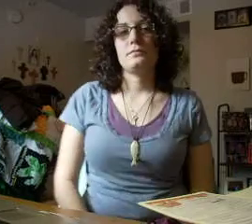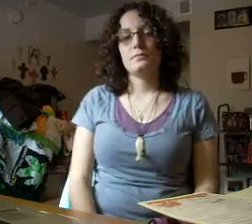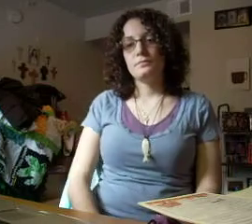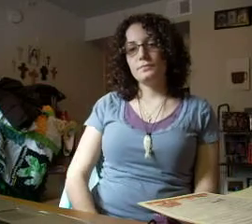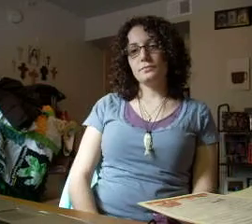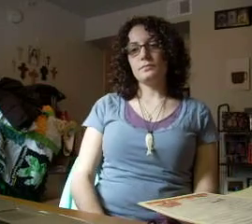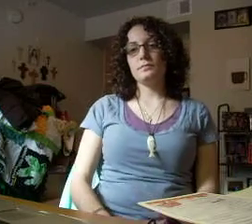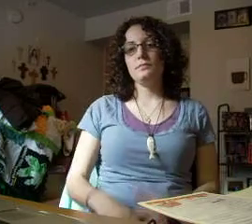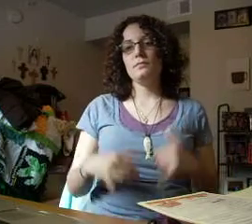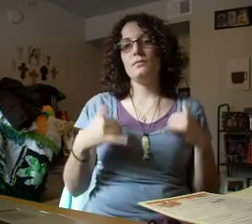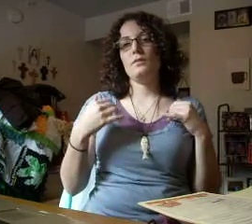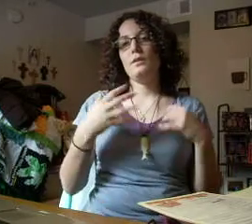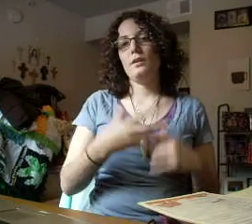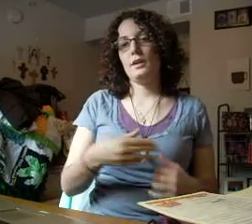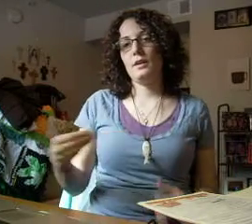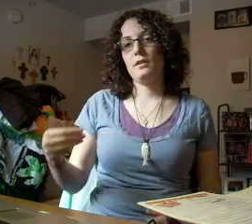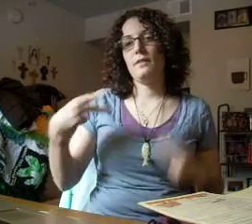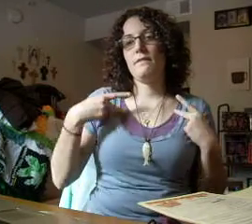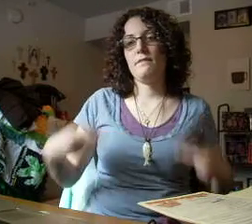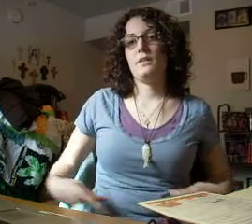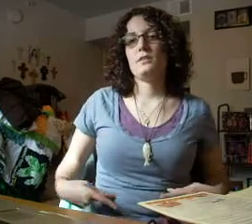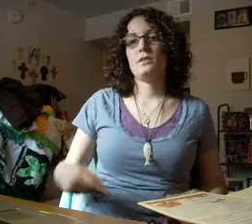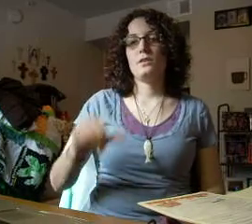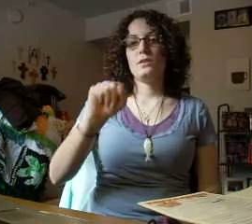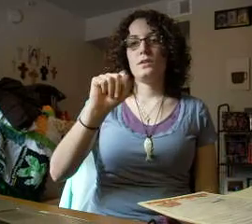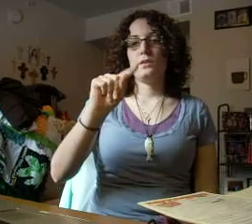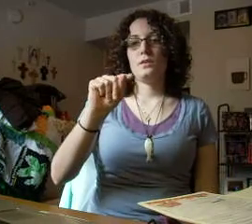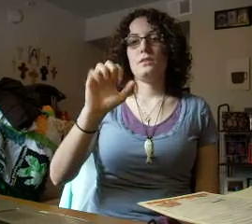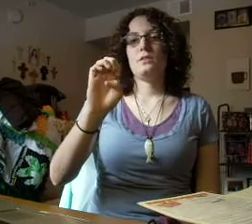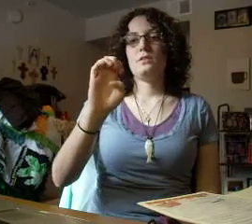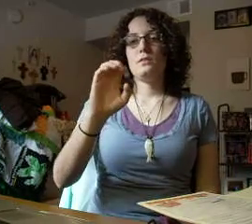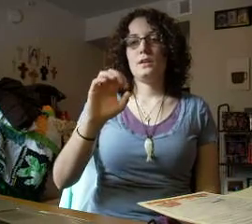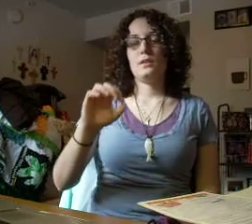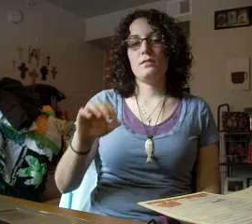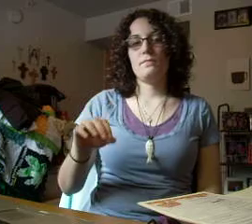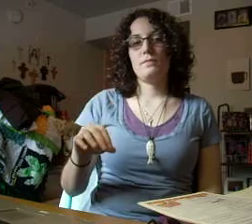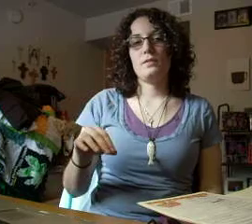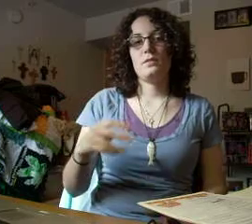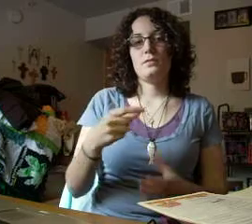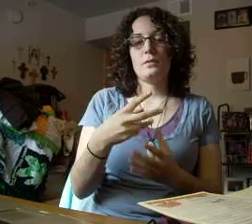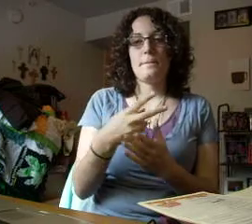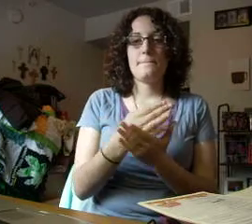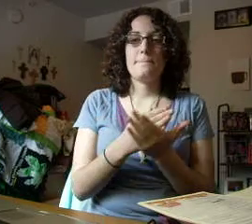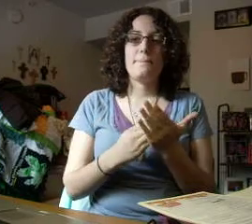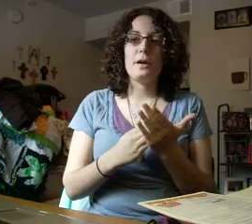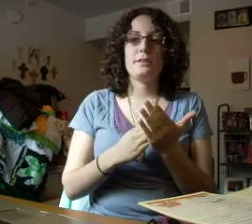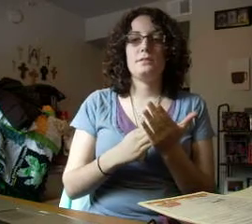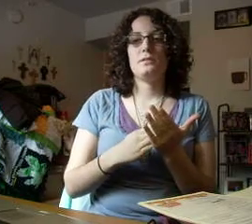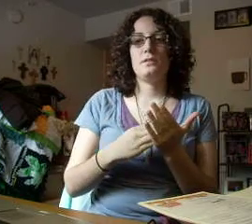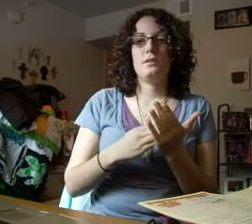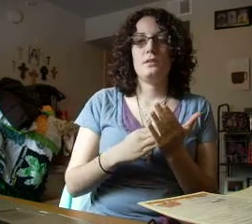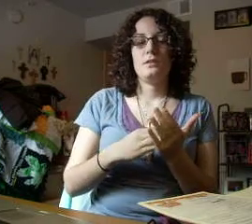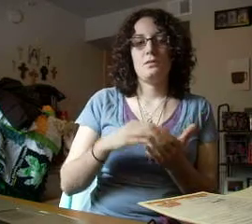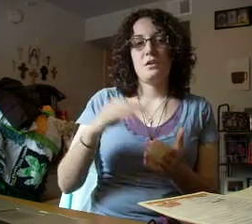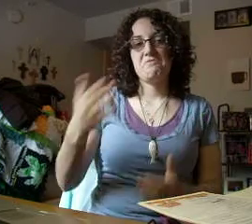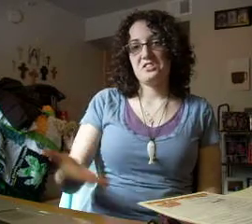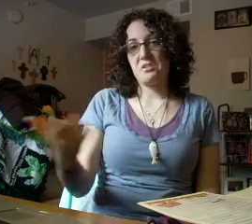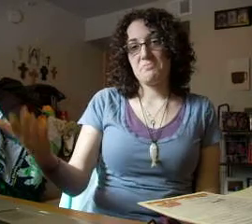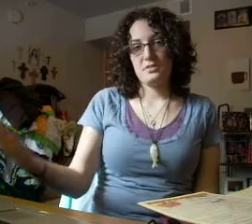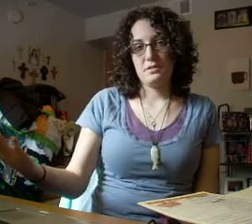And physical state is a property of a substance. And here are your three common states of matter, and they can be distinguished